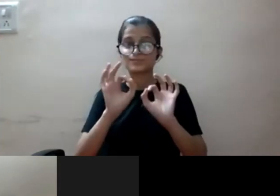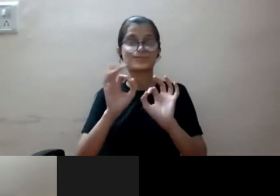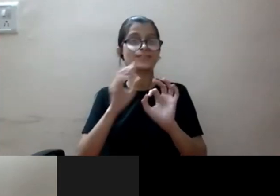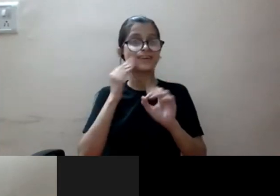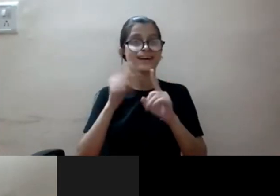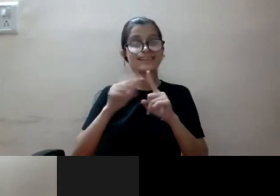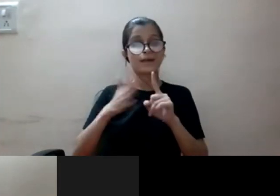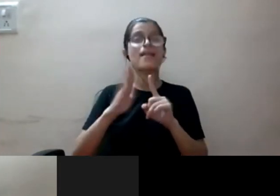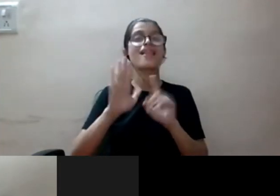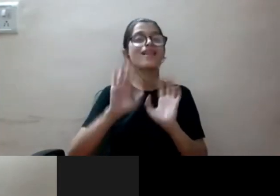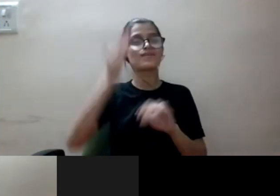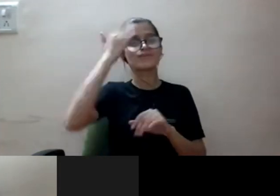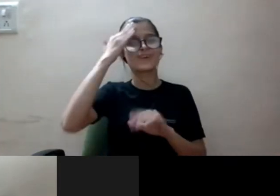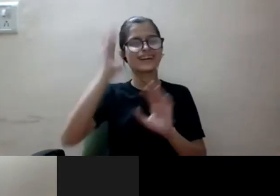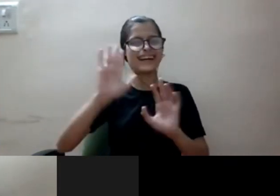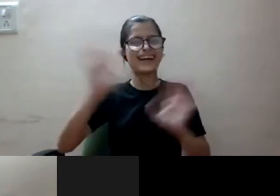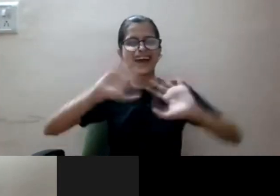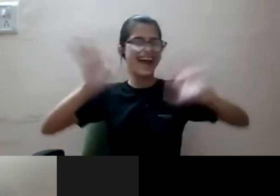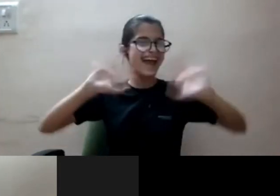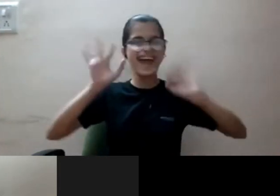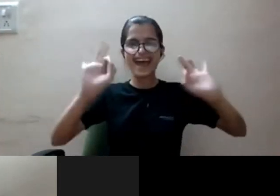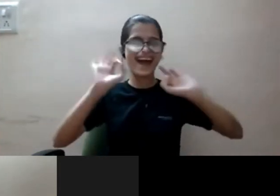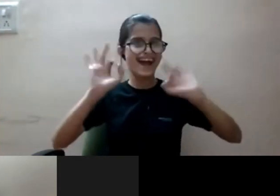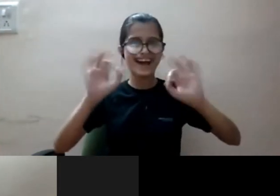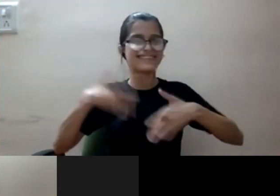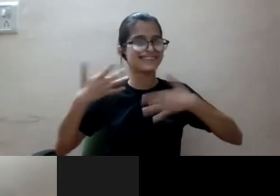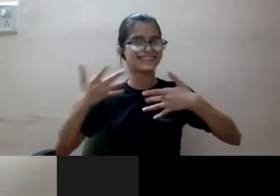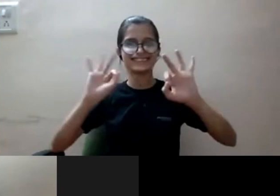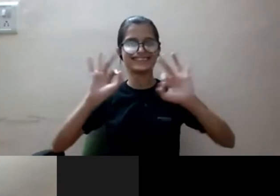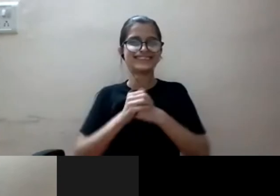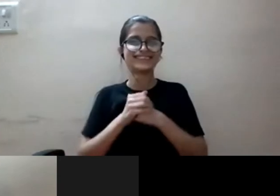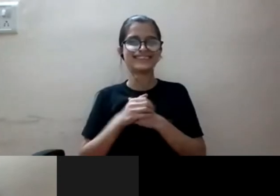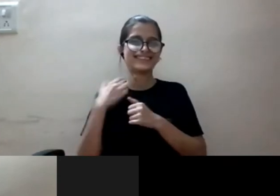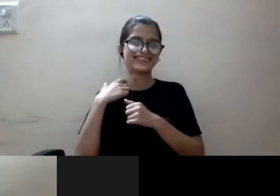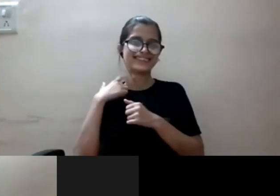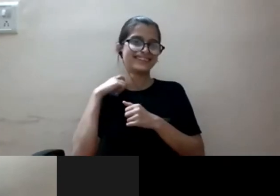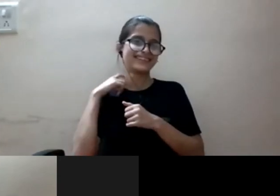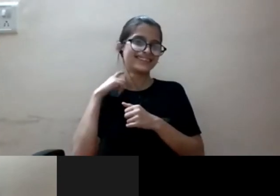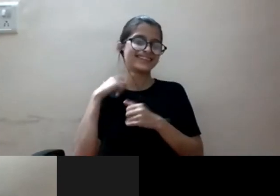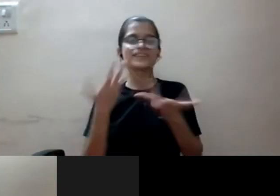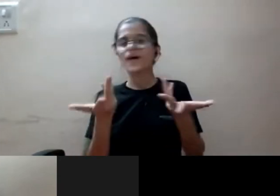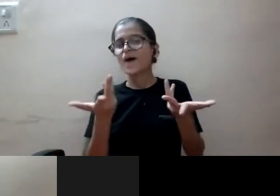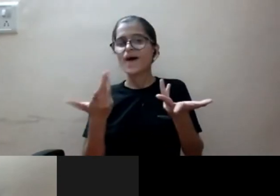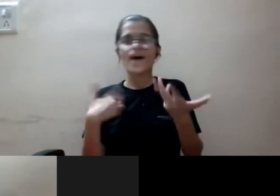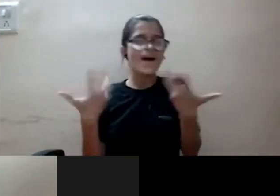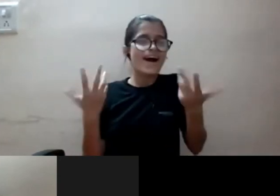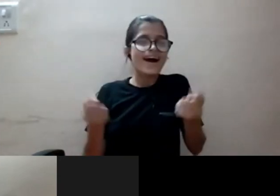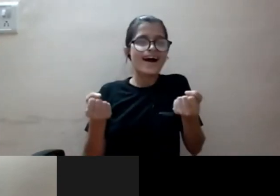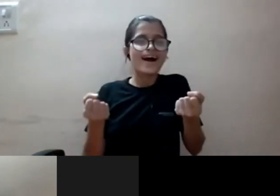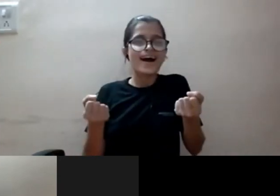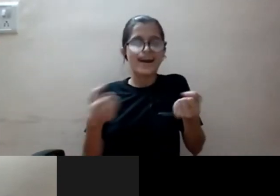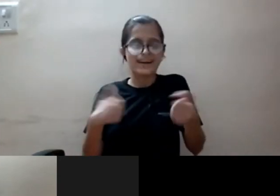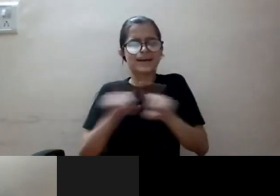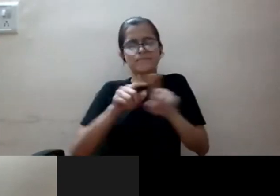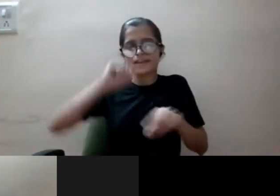himself. Yay. Yeah, well, you know, yay. So I have always wanted to come to